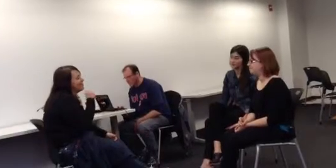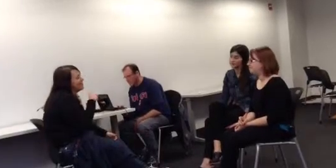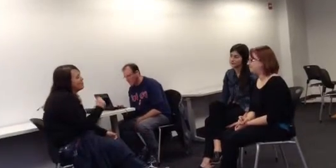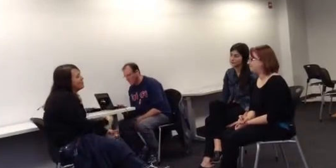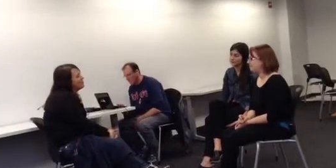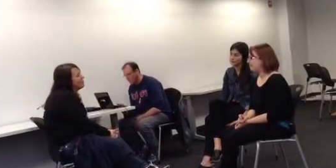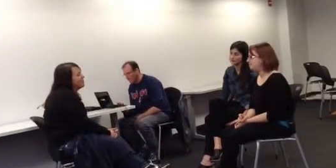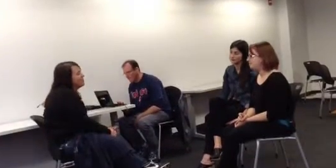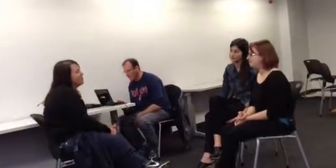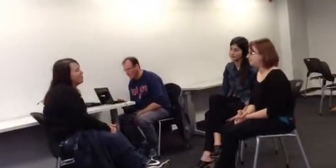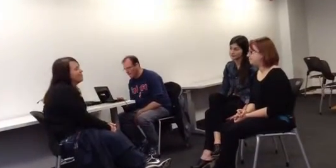Yeah.